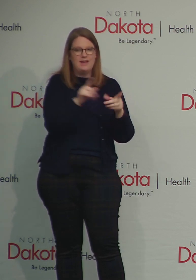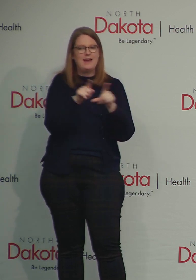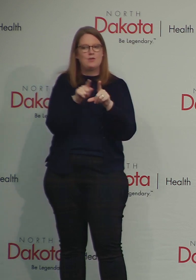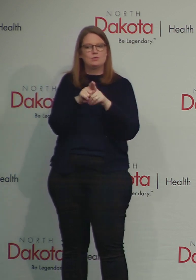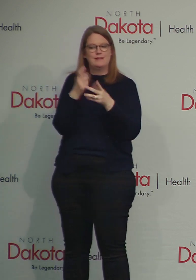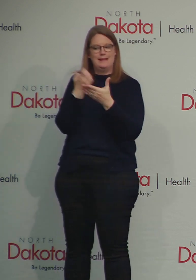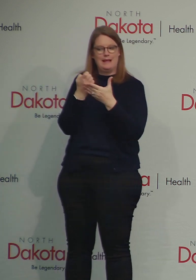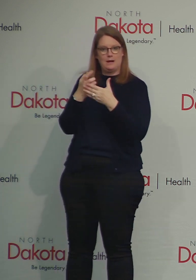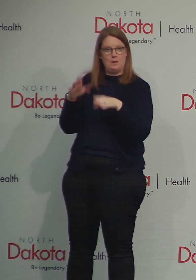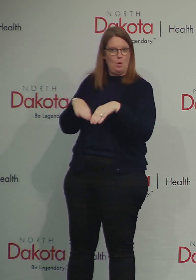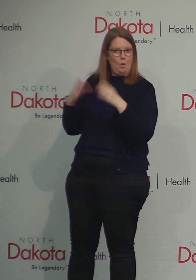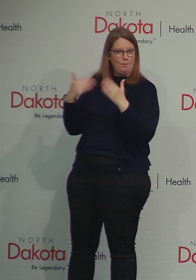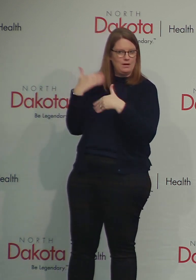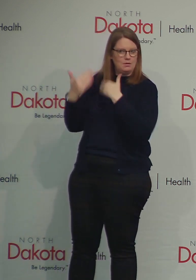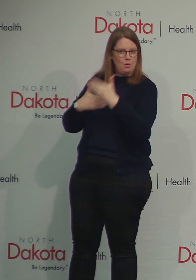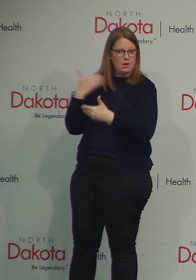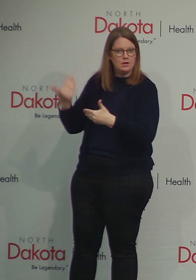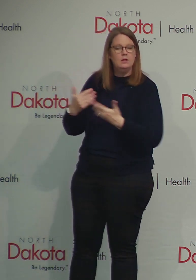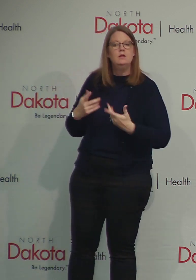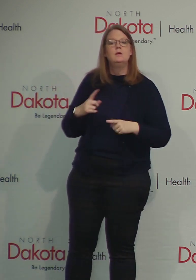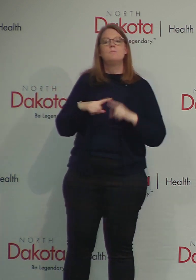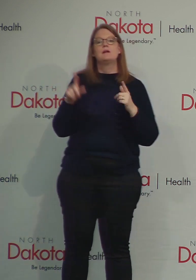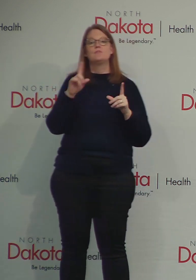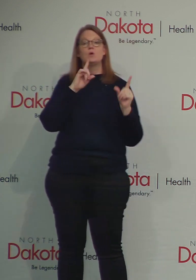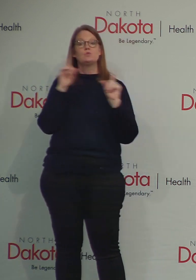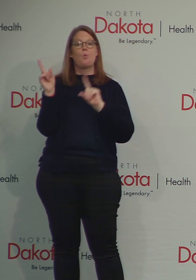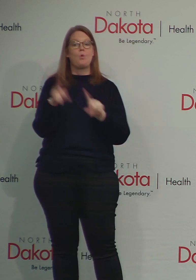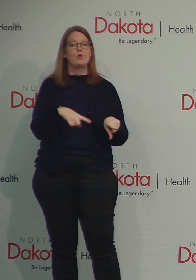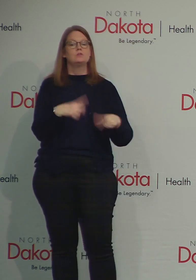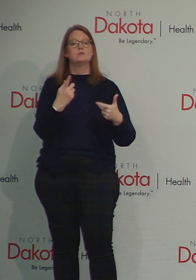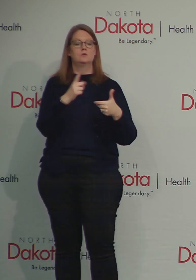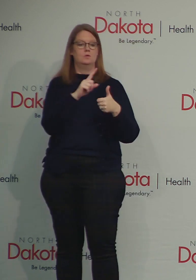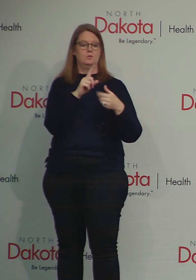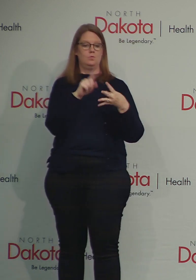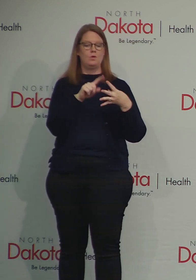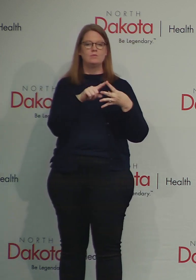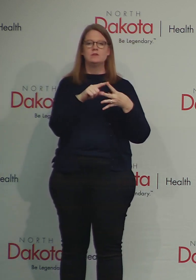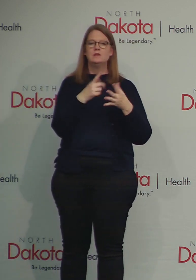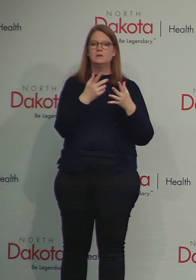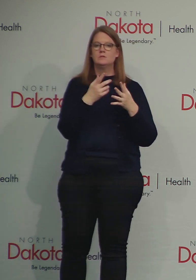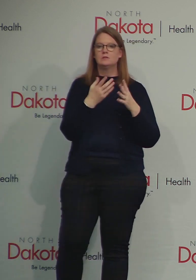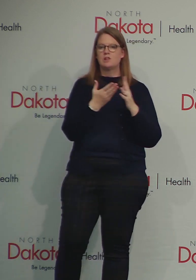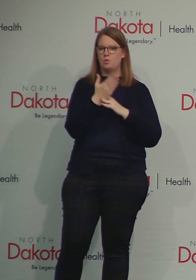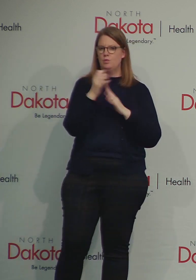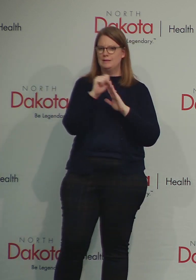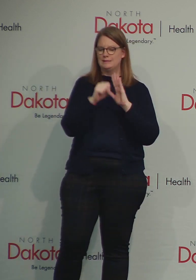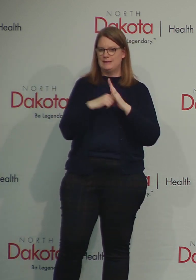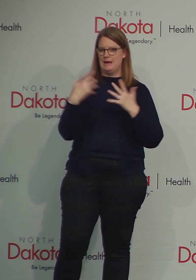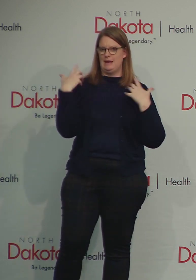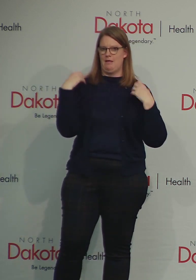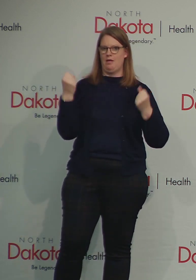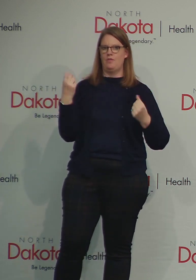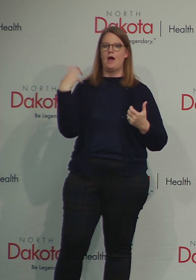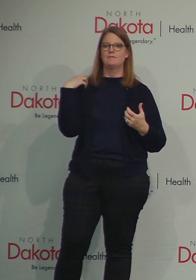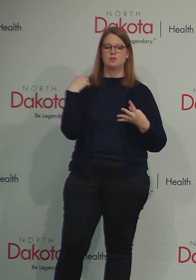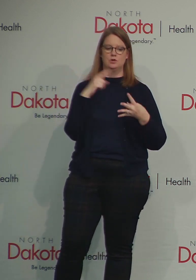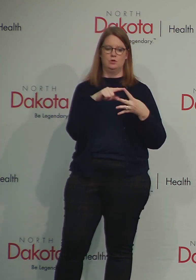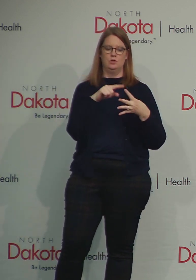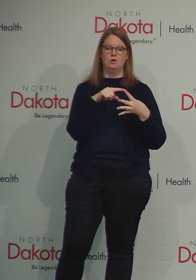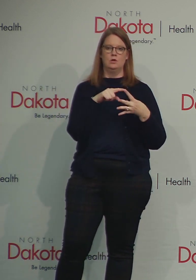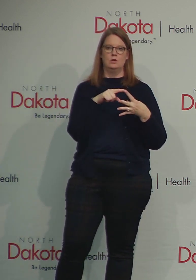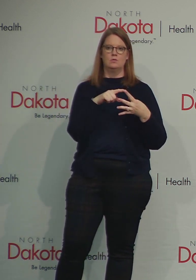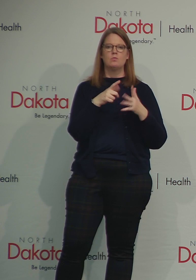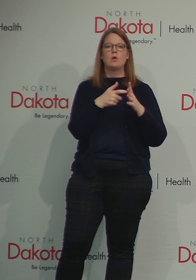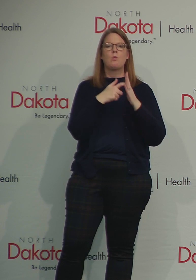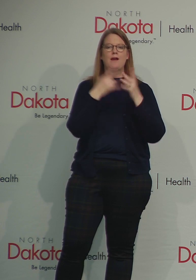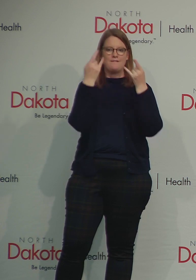economy open. But of those orders that we had, one was through the state health officer powers that they have requiring